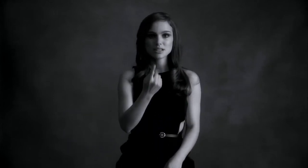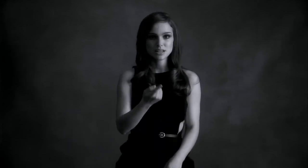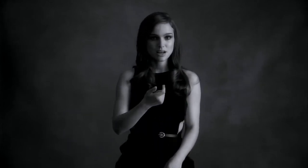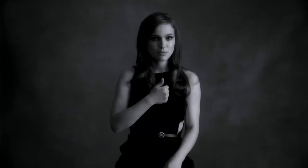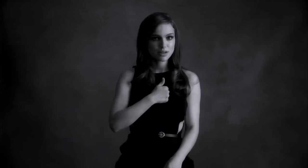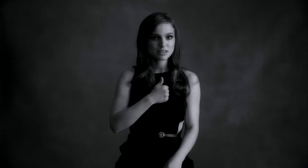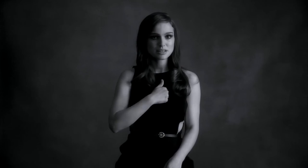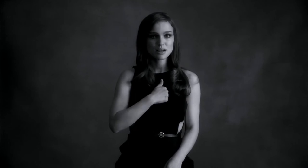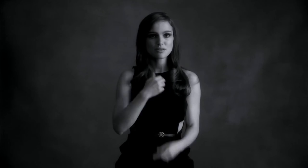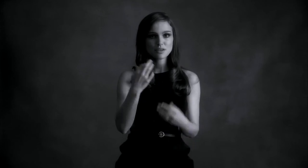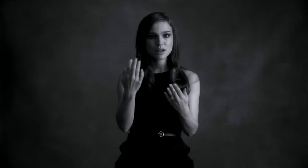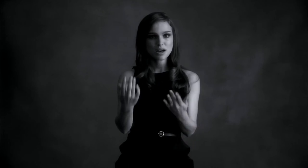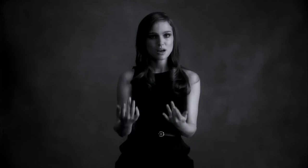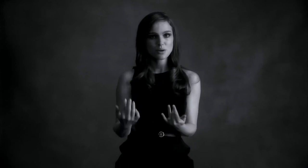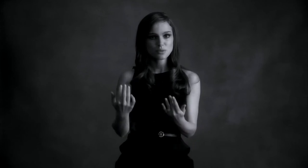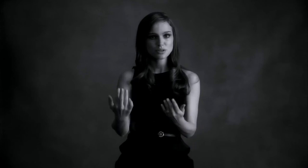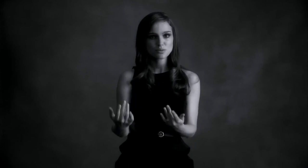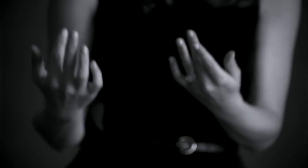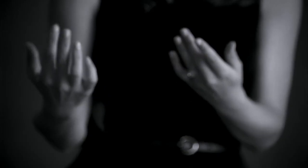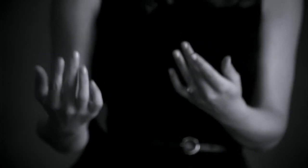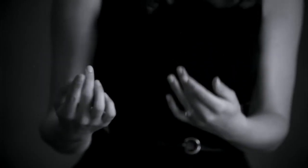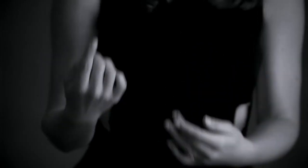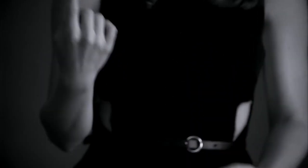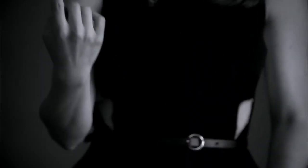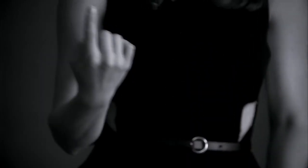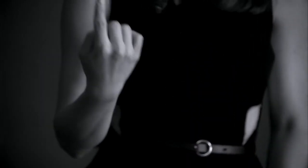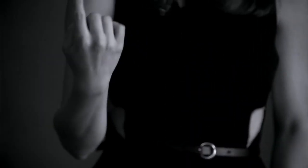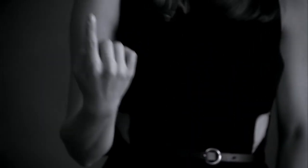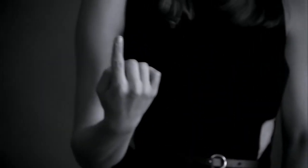I tell myself that I was waiting for a sign.